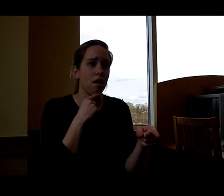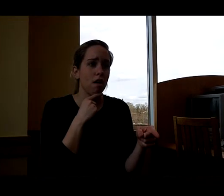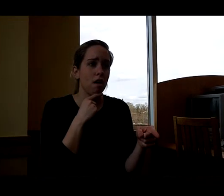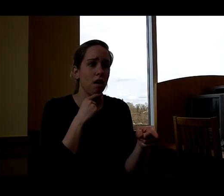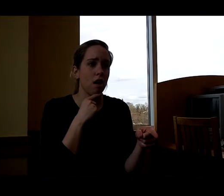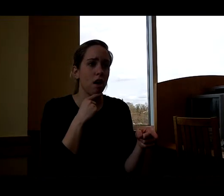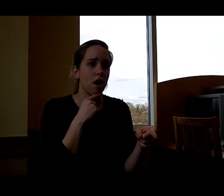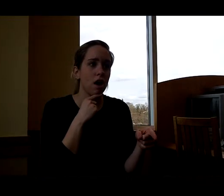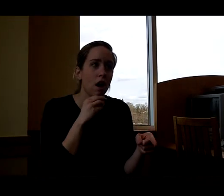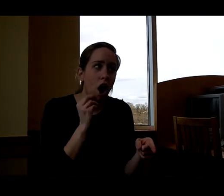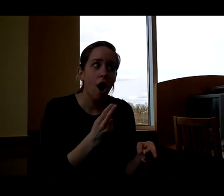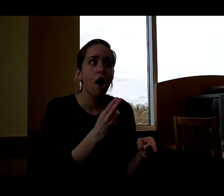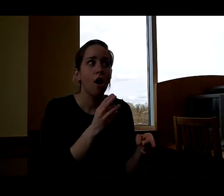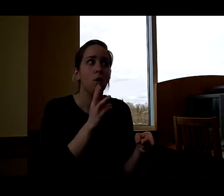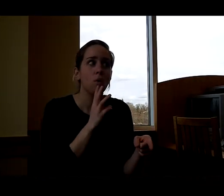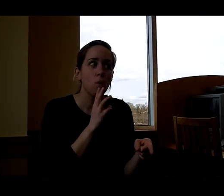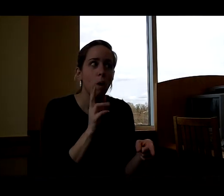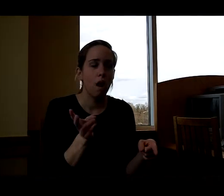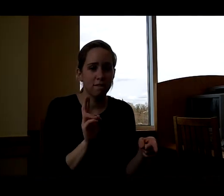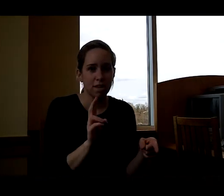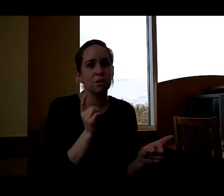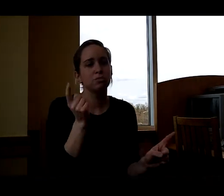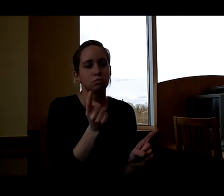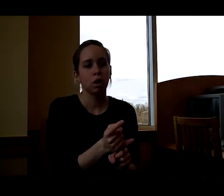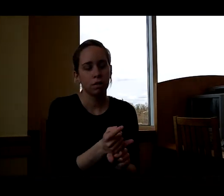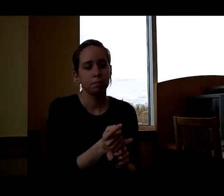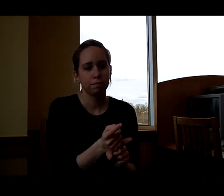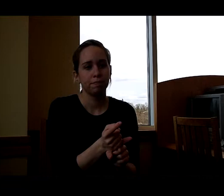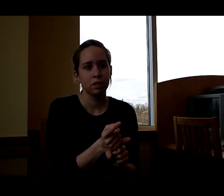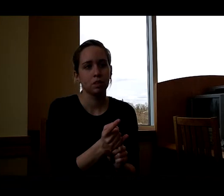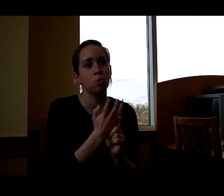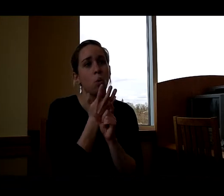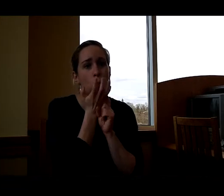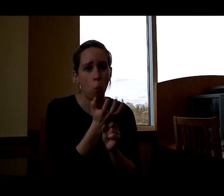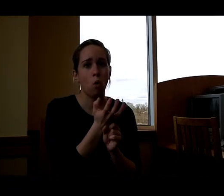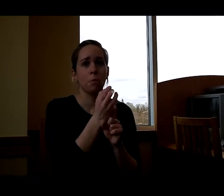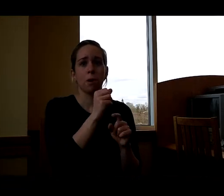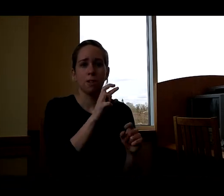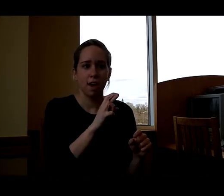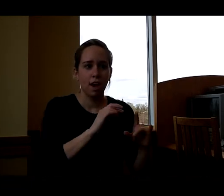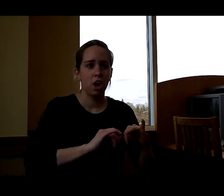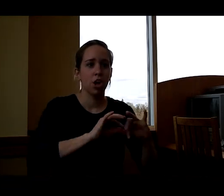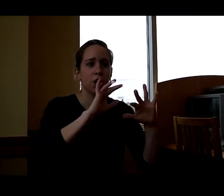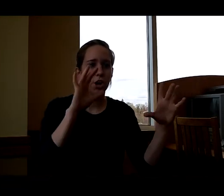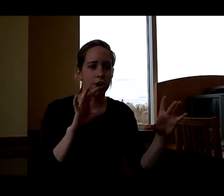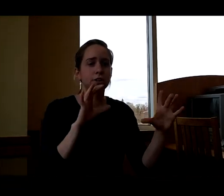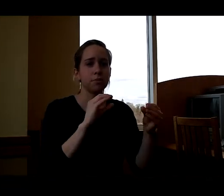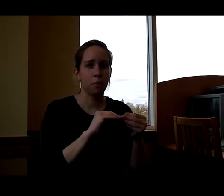Oh, water vapor. Water vapor. Right. The warmer the air, the more space it has to store water